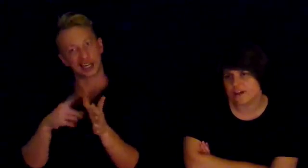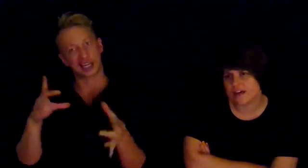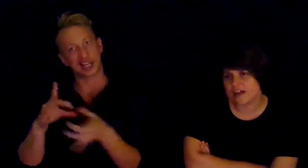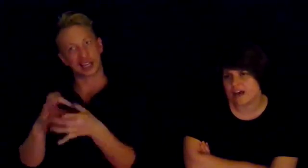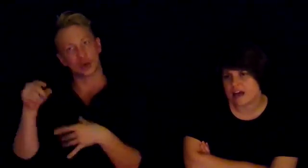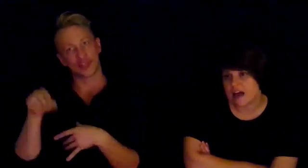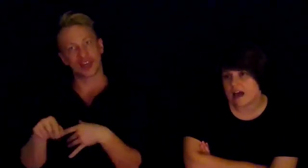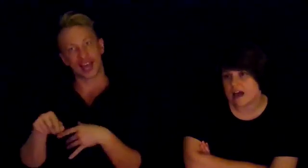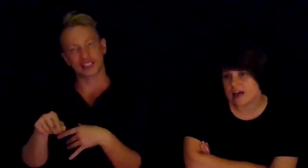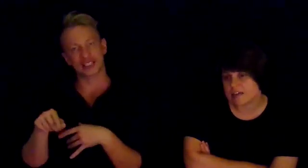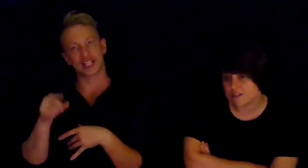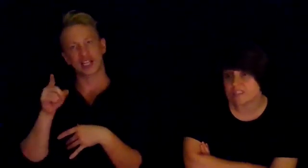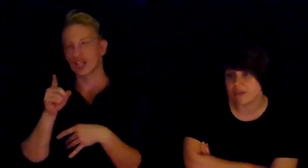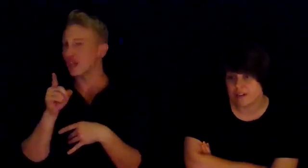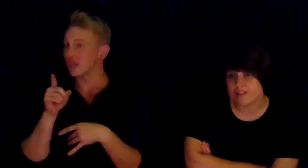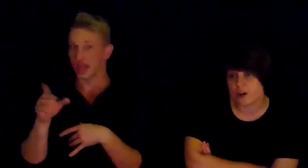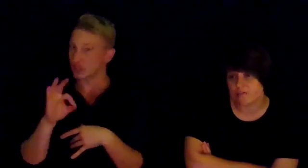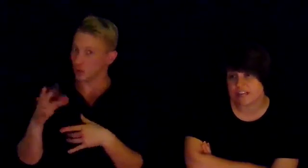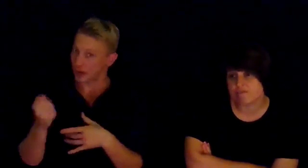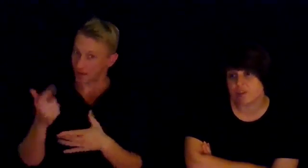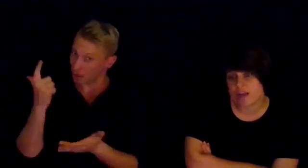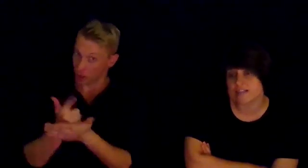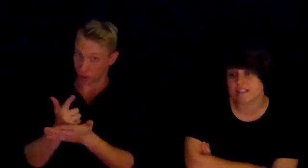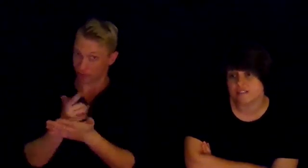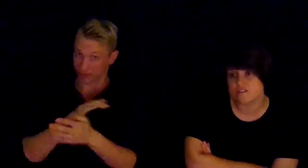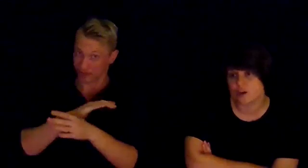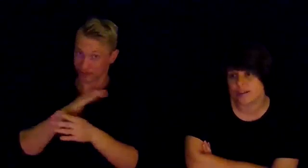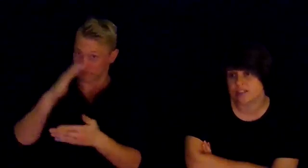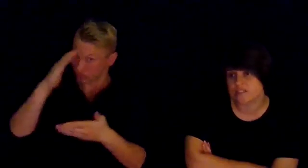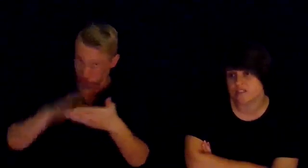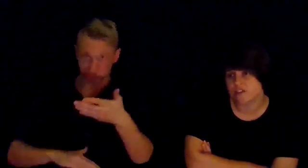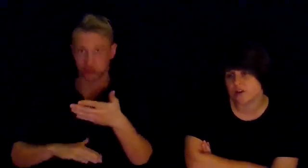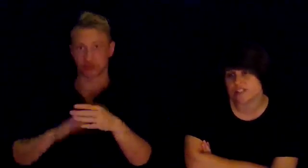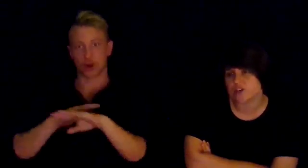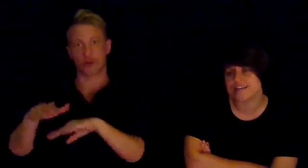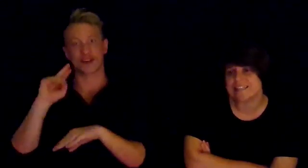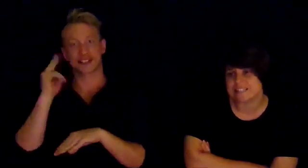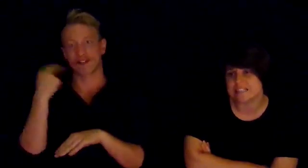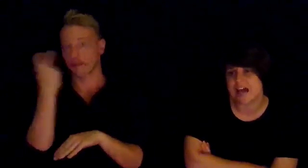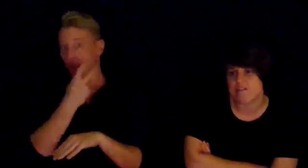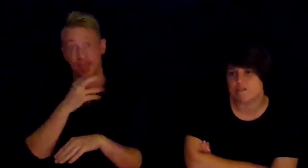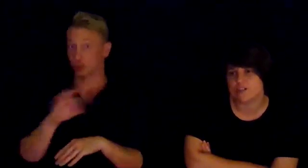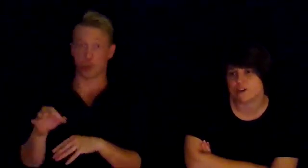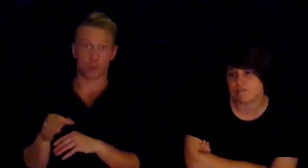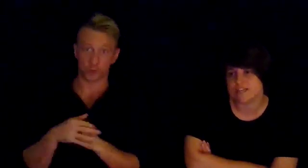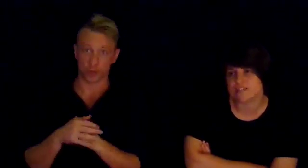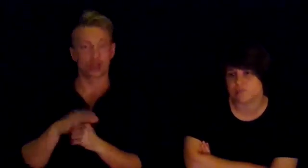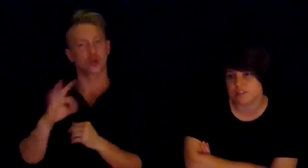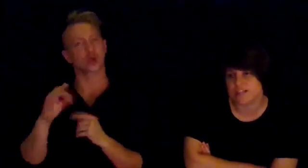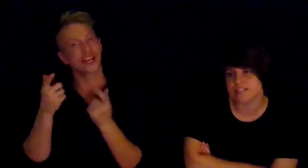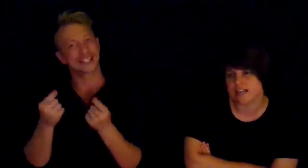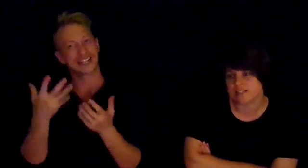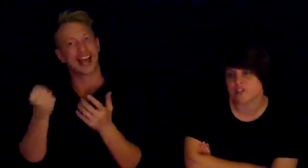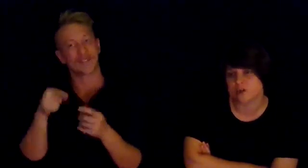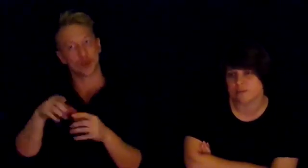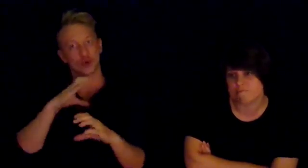have enough experience over deaf blindness. So it is, it's not easy to have those conversations